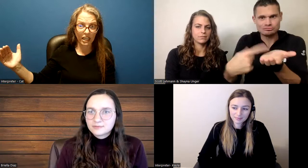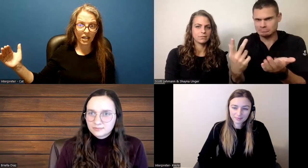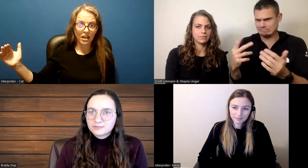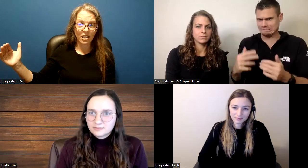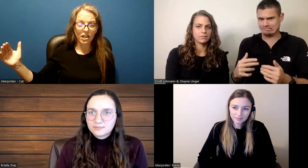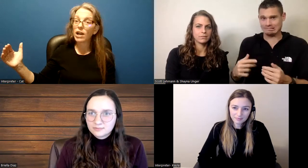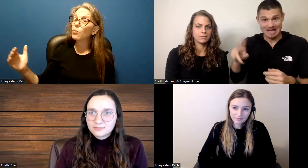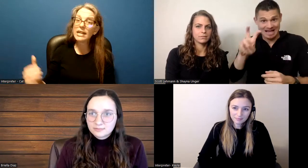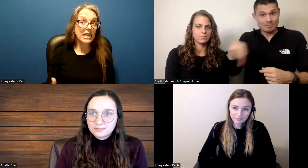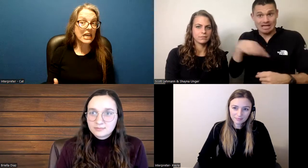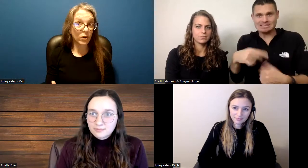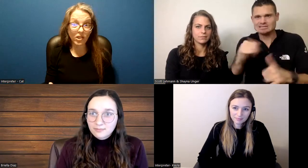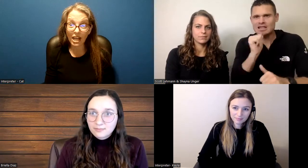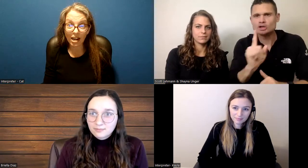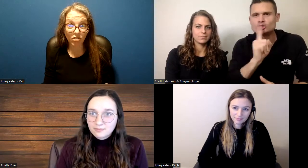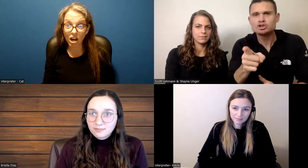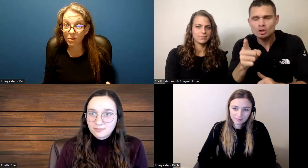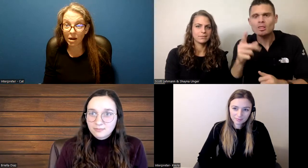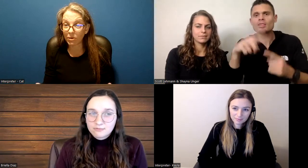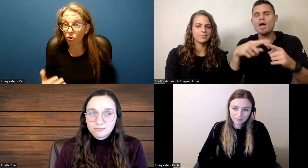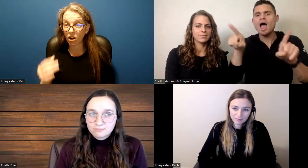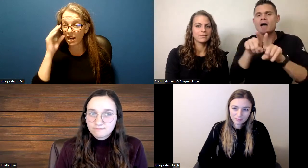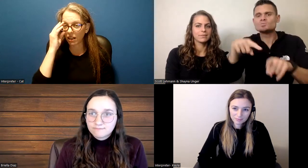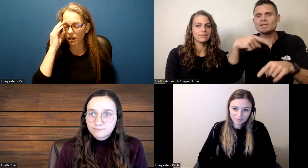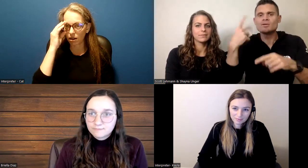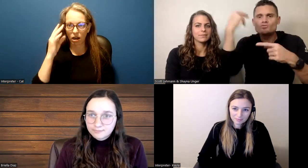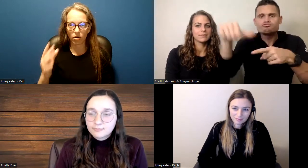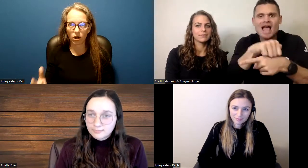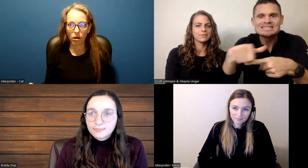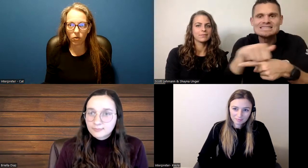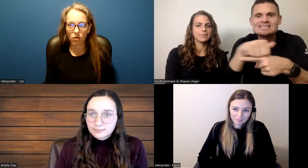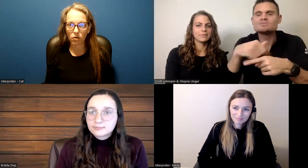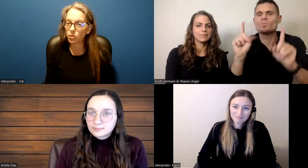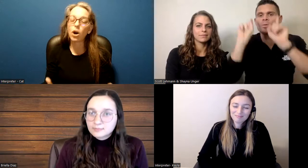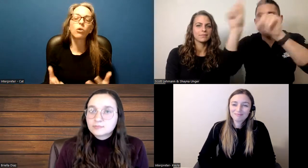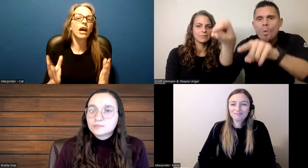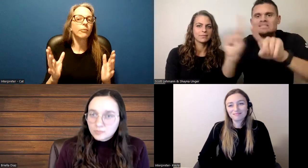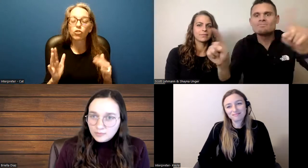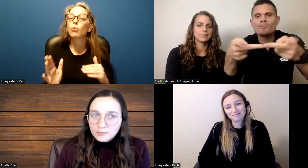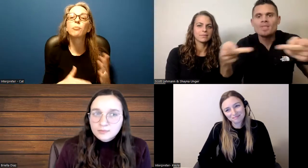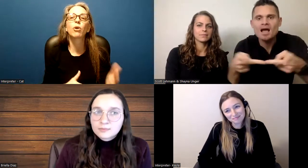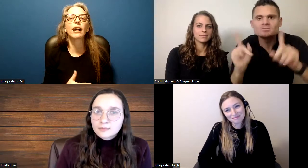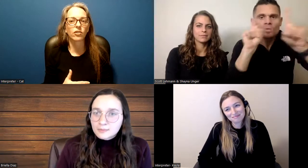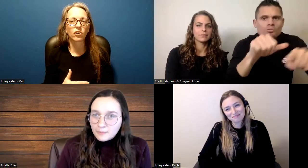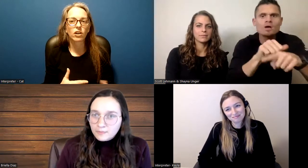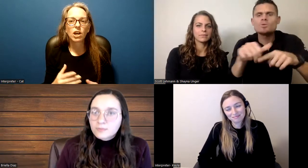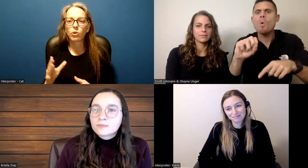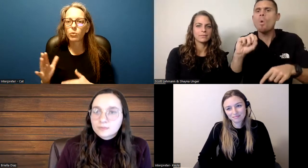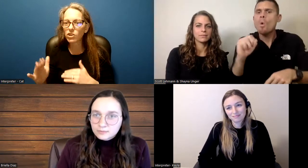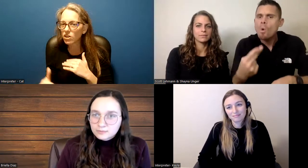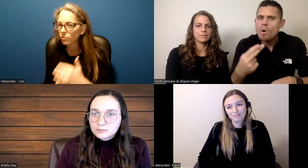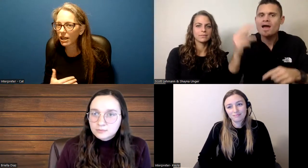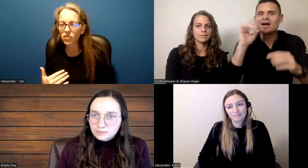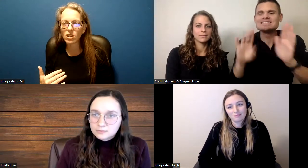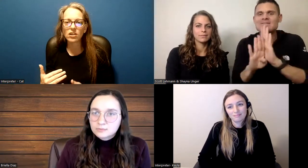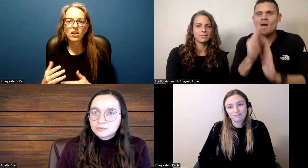literally, you know, and we did, we sat down and talked about it beforehand. Like, I don't know. Okay, so we practiced. We went